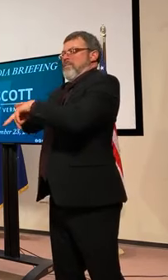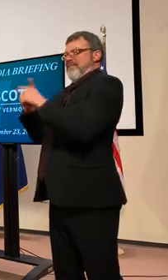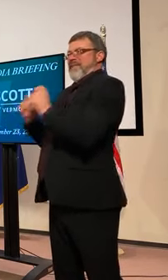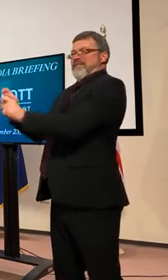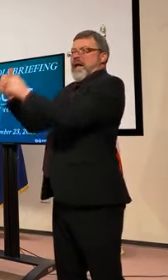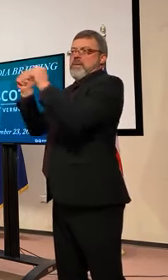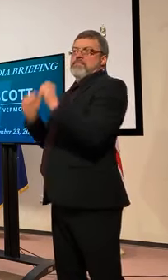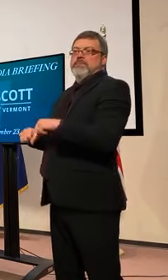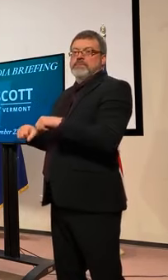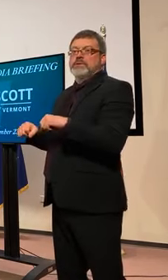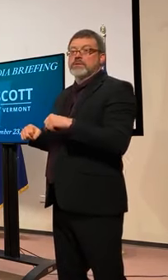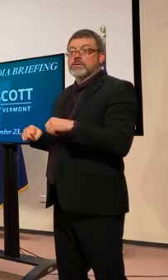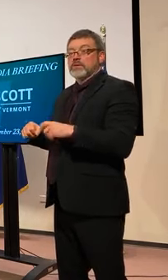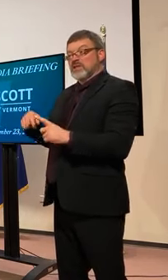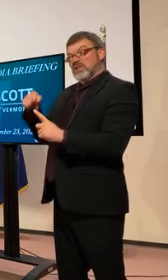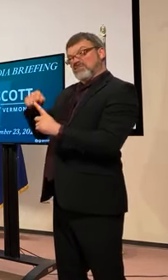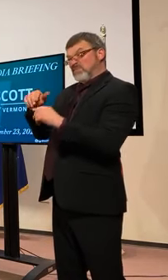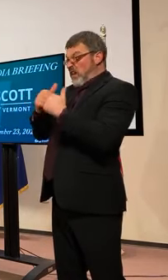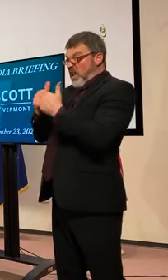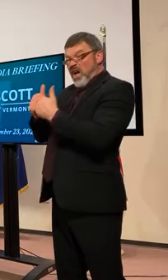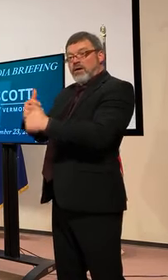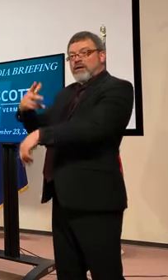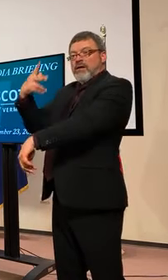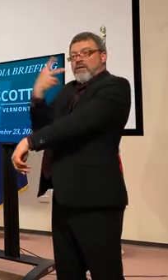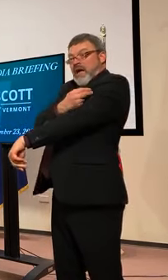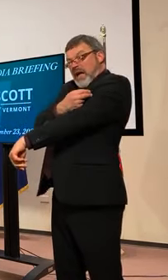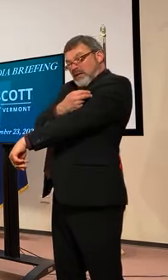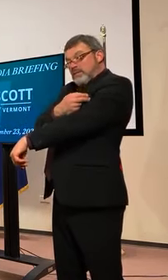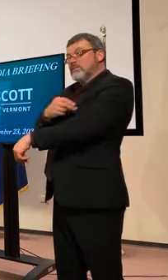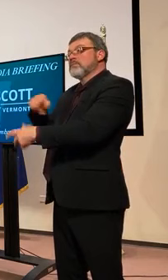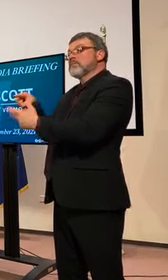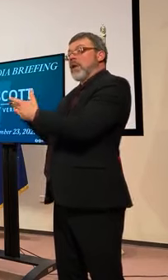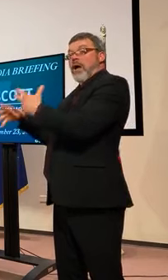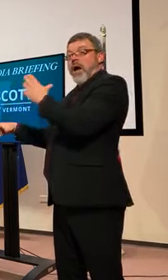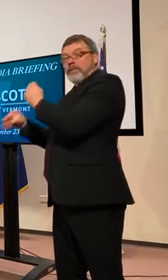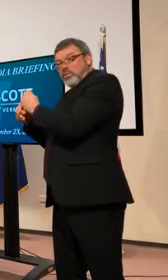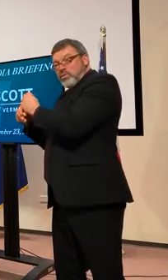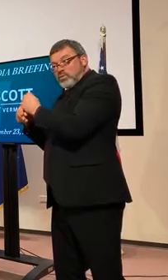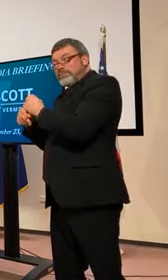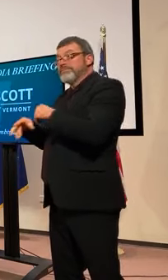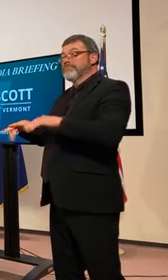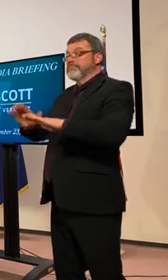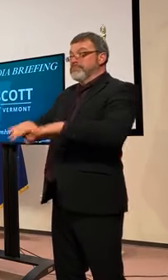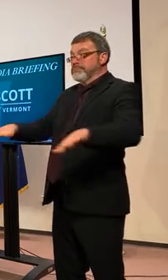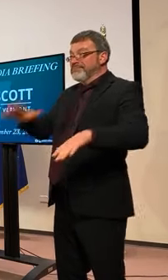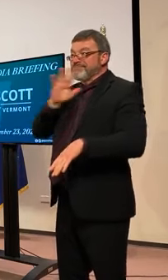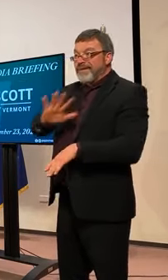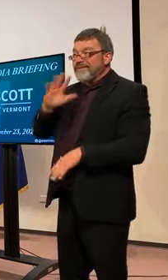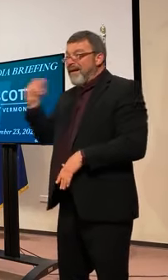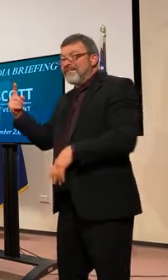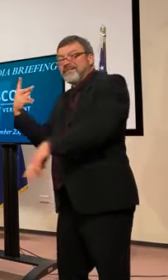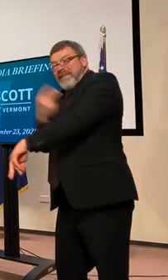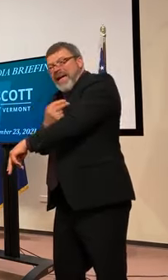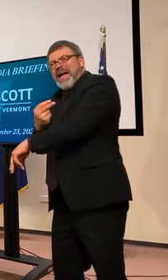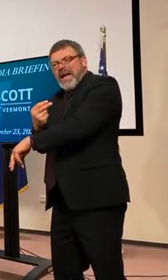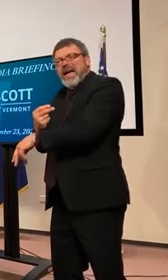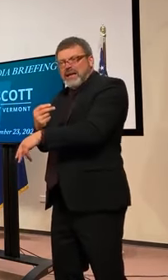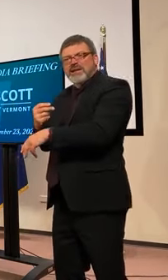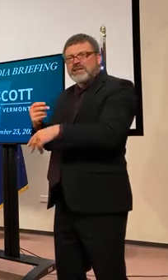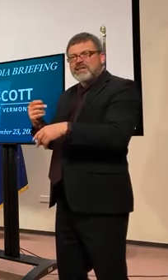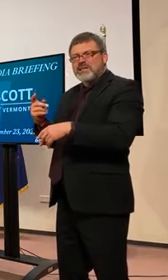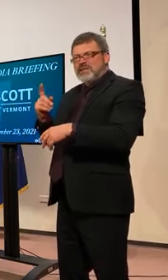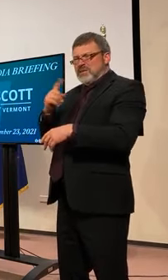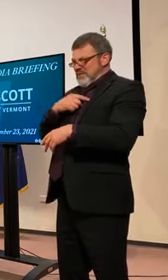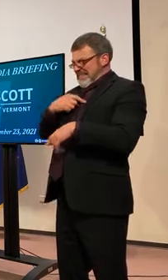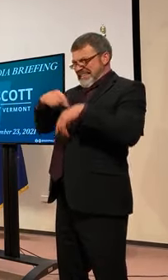shots, therapeutics. We can curb the spread of the virus without having to in